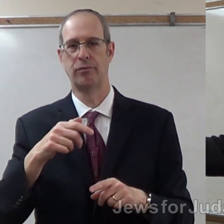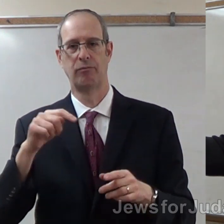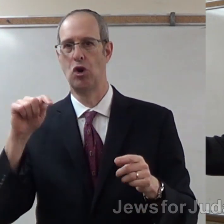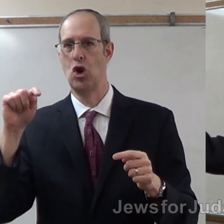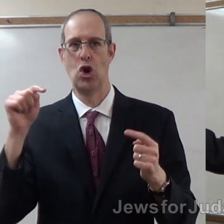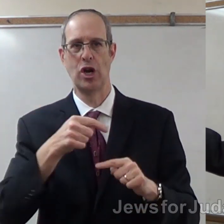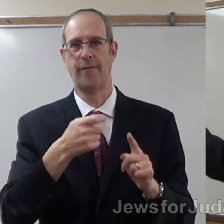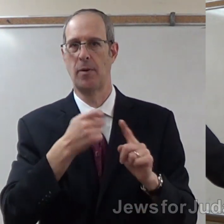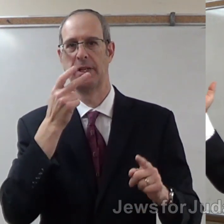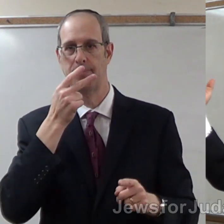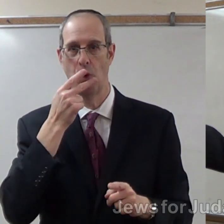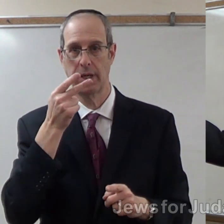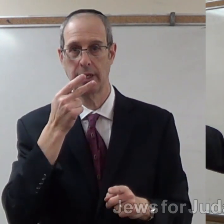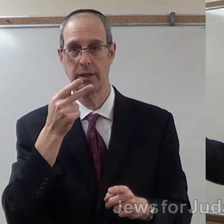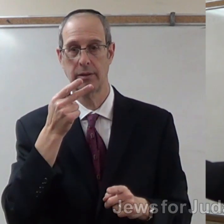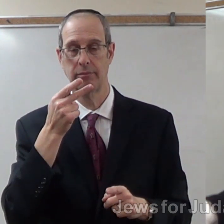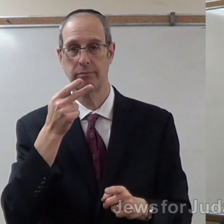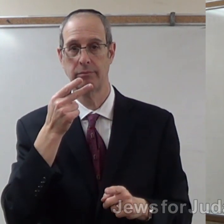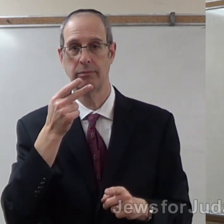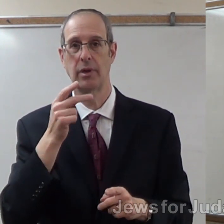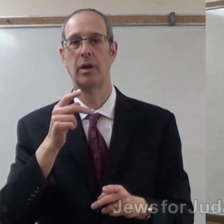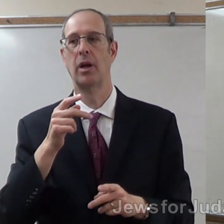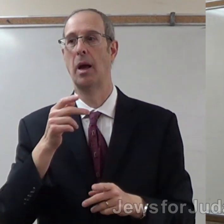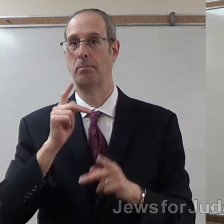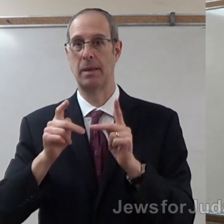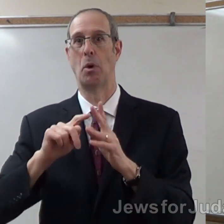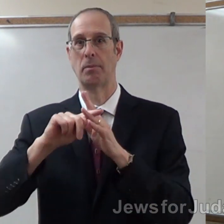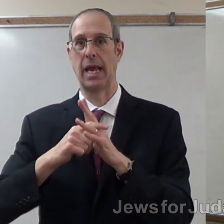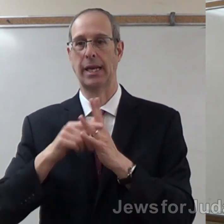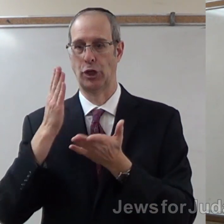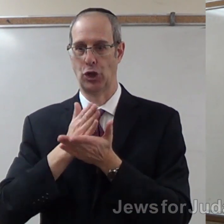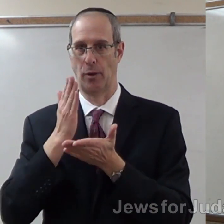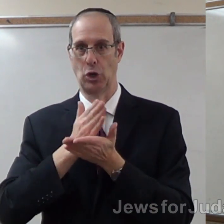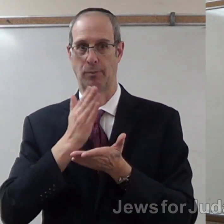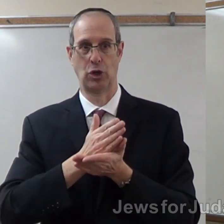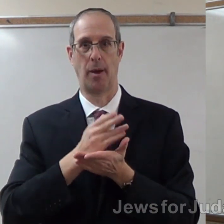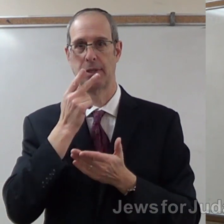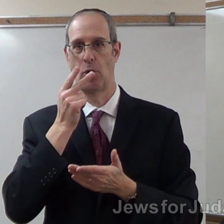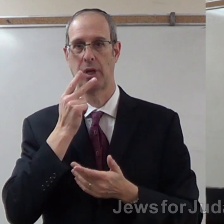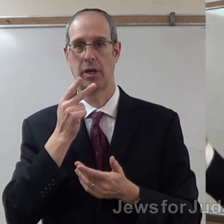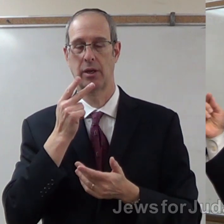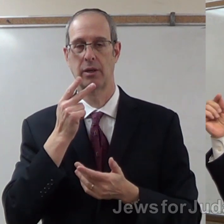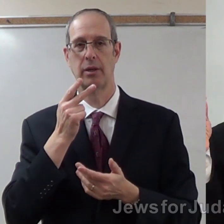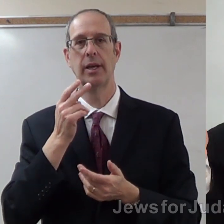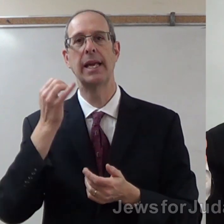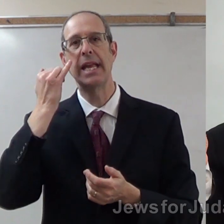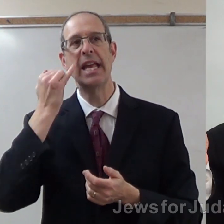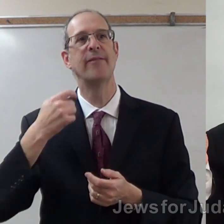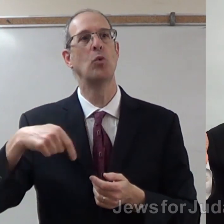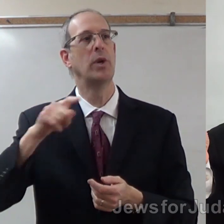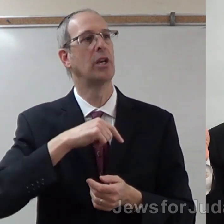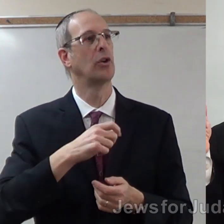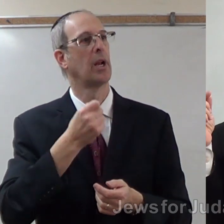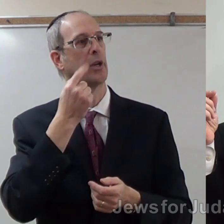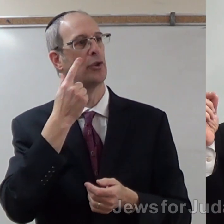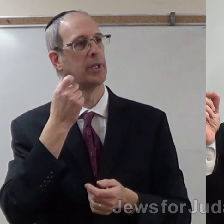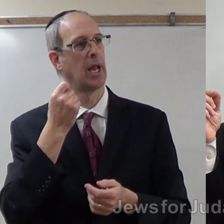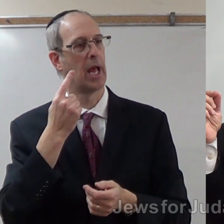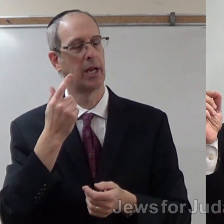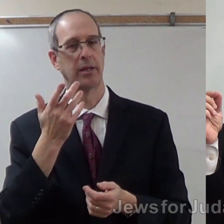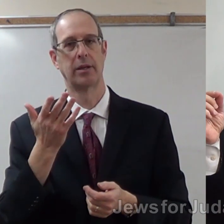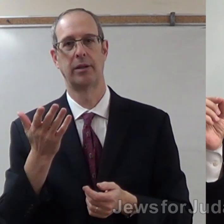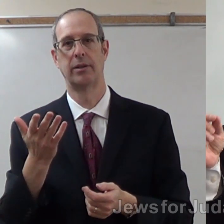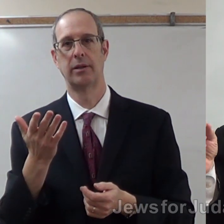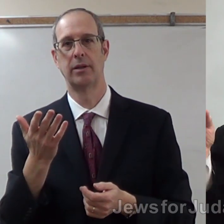them, they started to stop smoking. So if we could understand